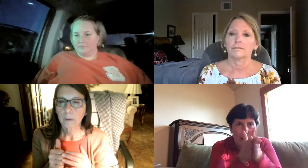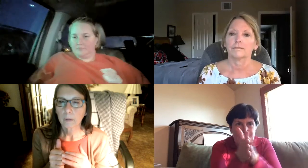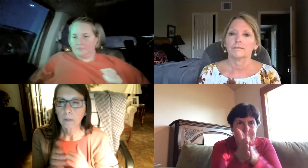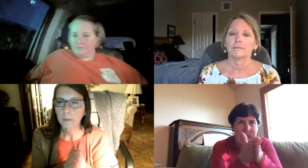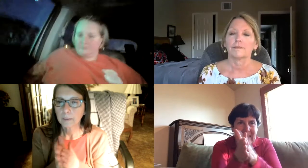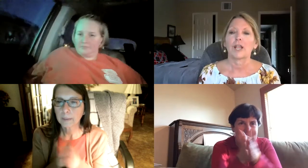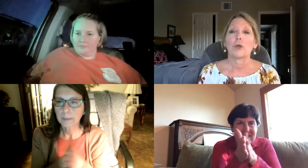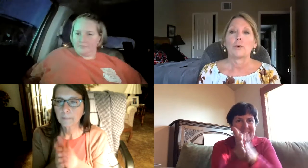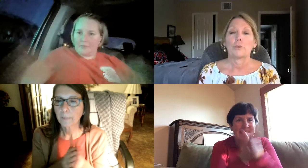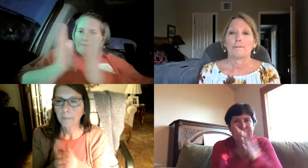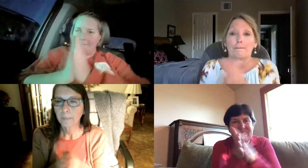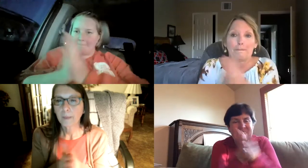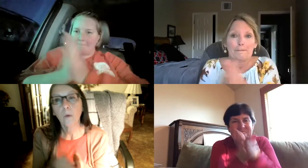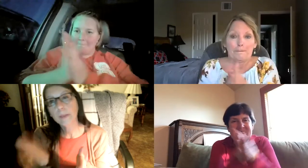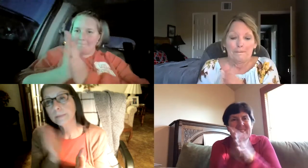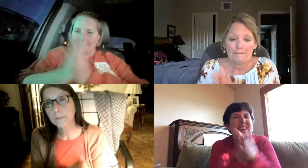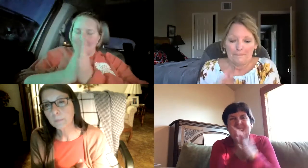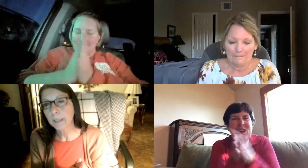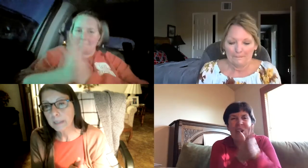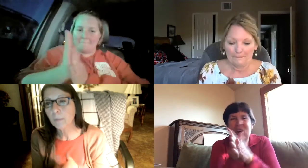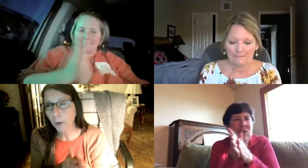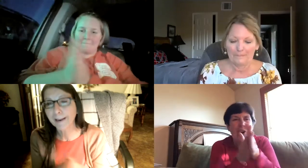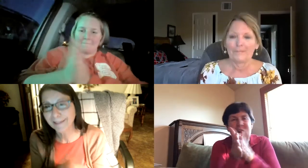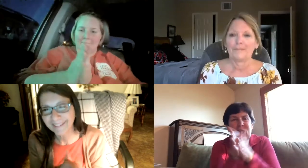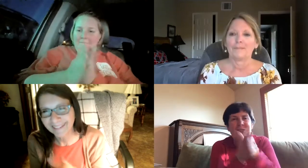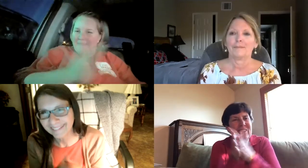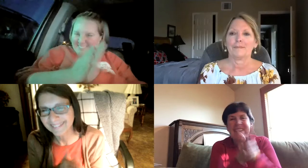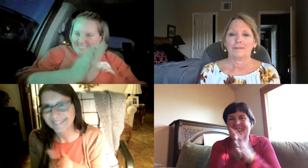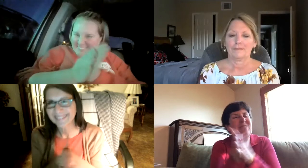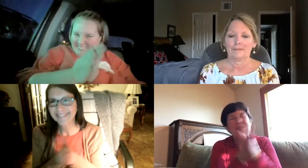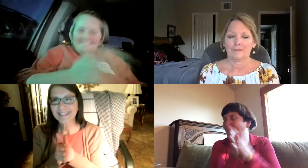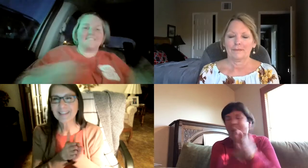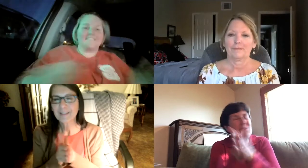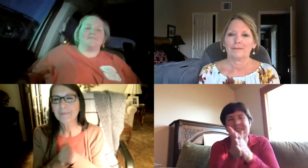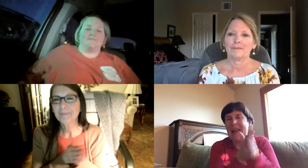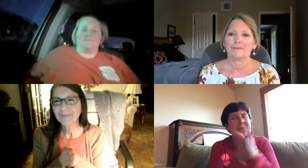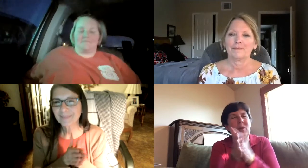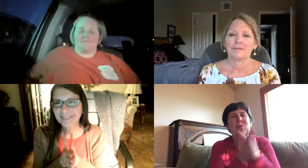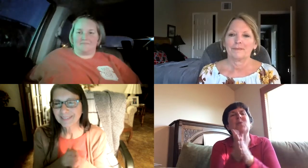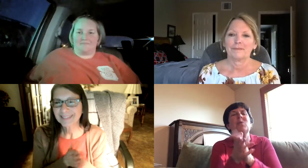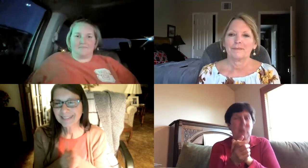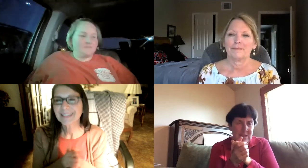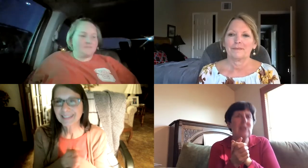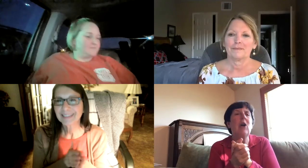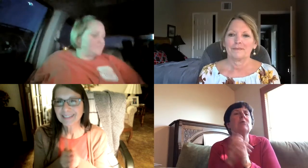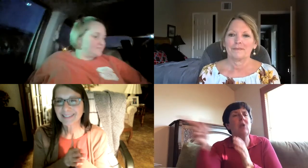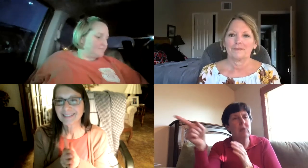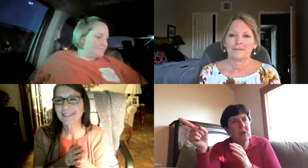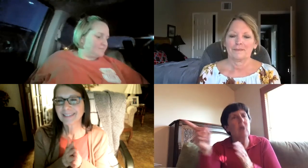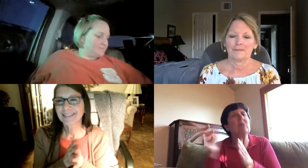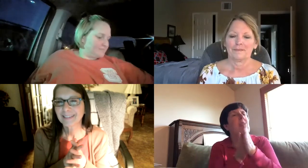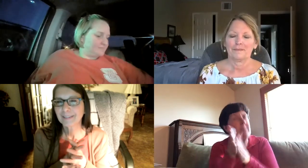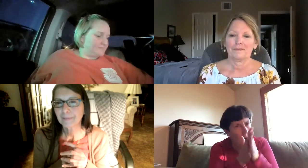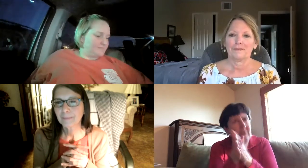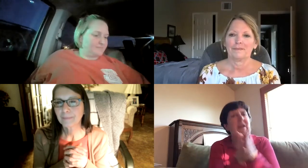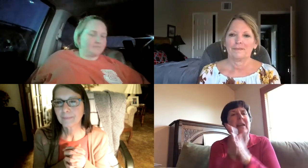or enthusiastic, that's eager, all yep, all the same. Ooh, so-and-so